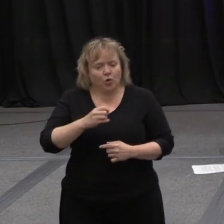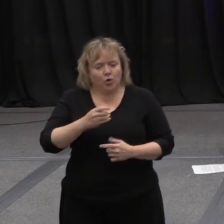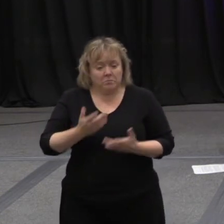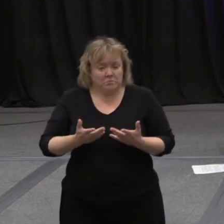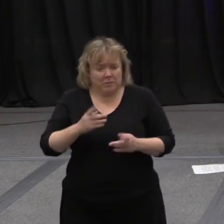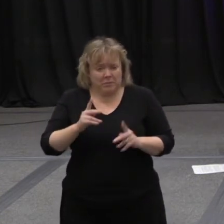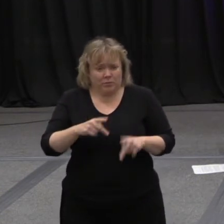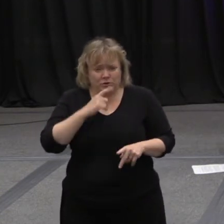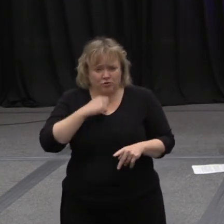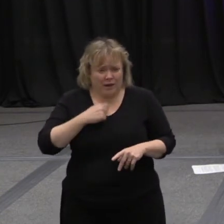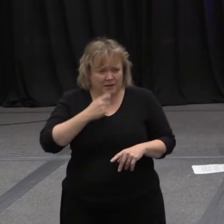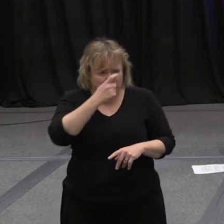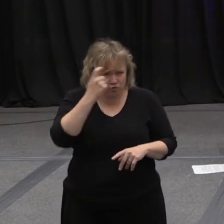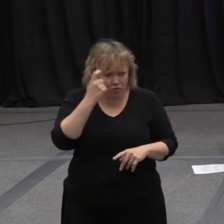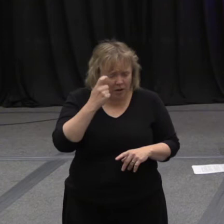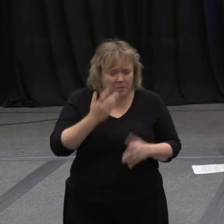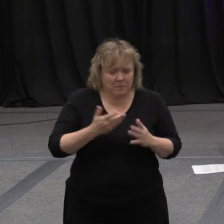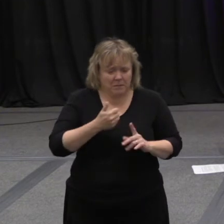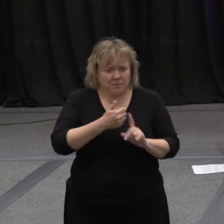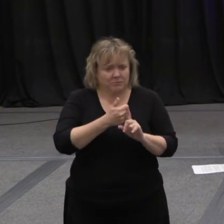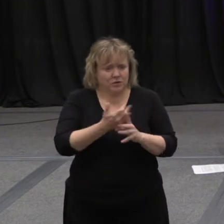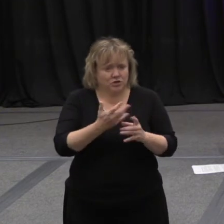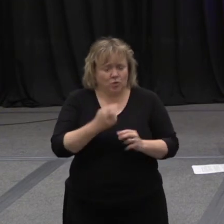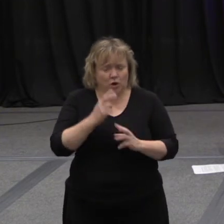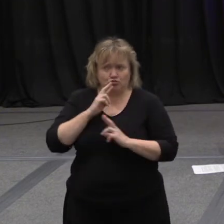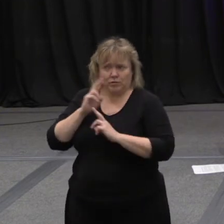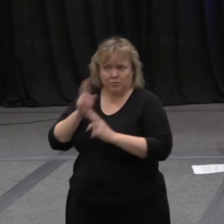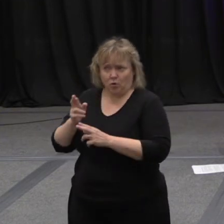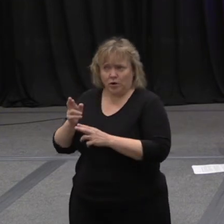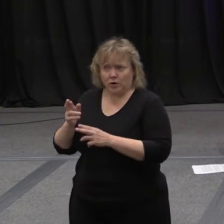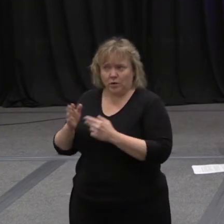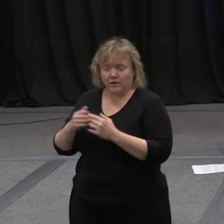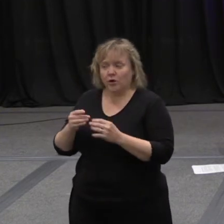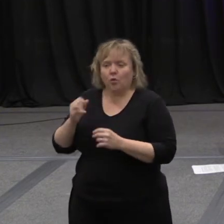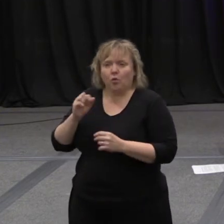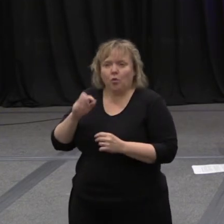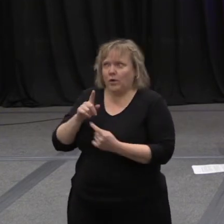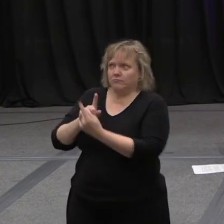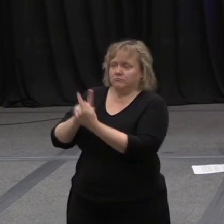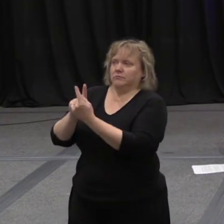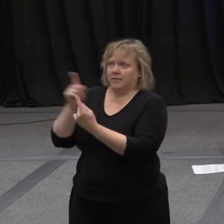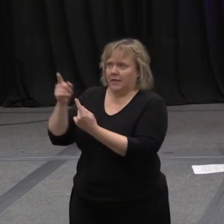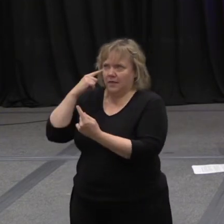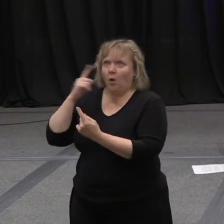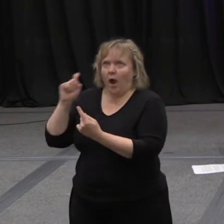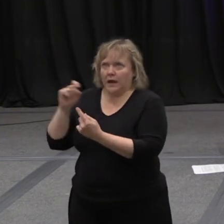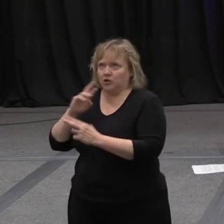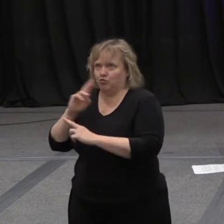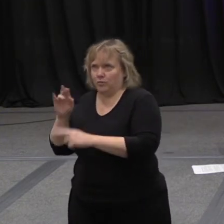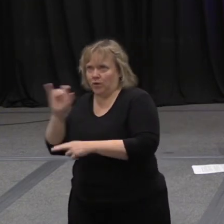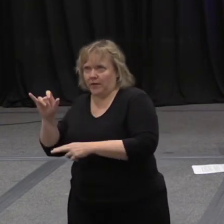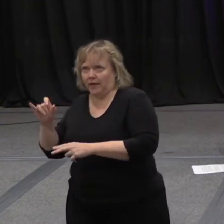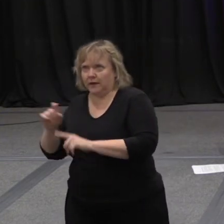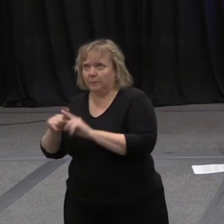actually just even to report it if that's what they feel like they need to do. But that's a trend that I've seen, and just very, very